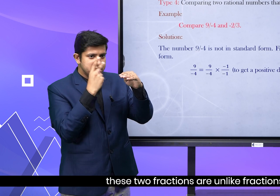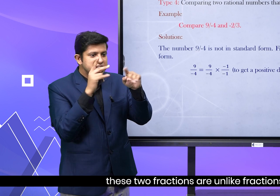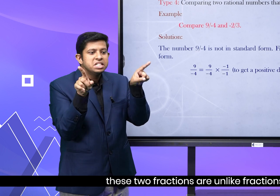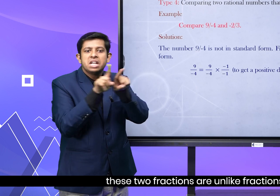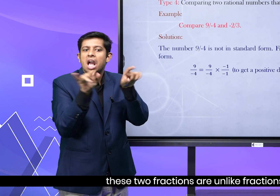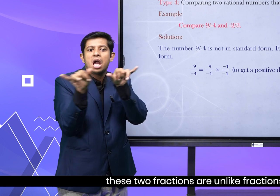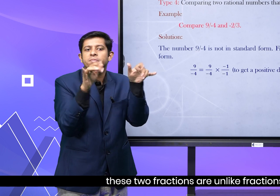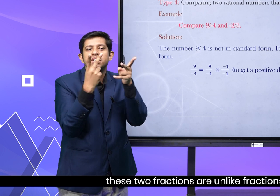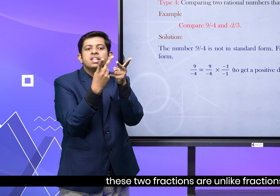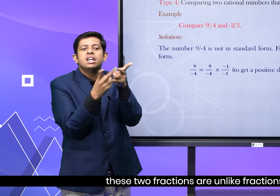unlike fractions.